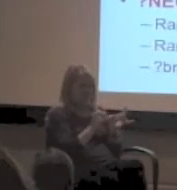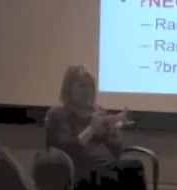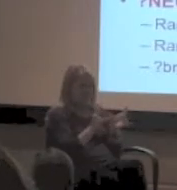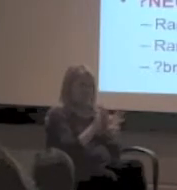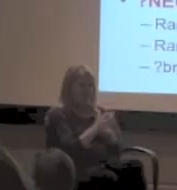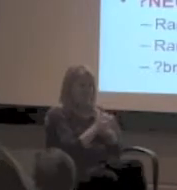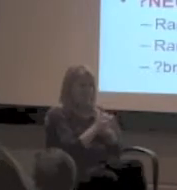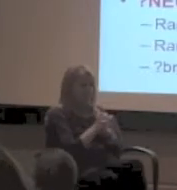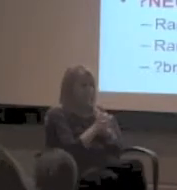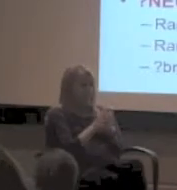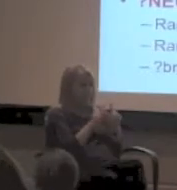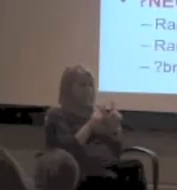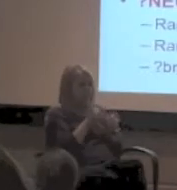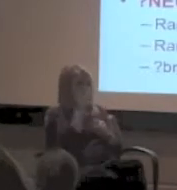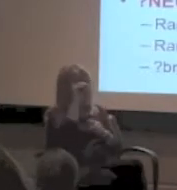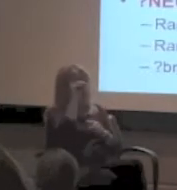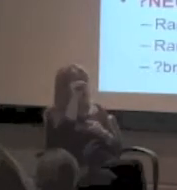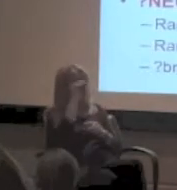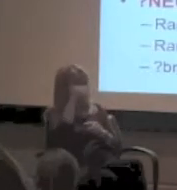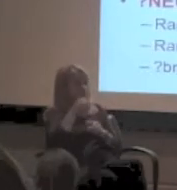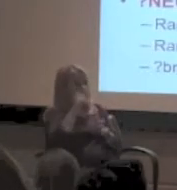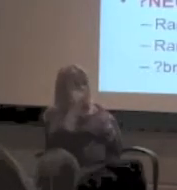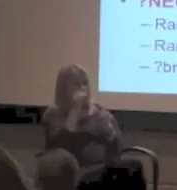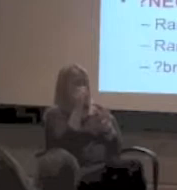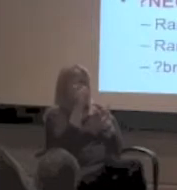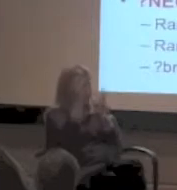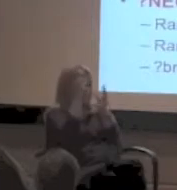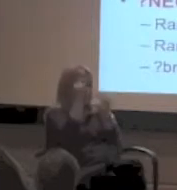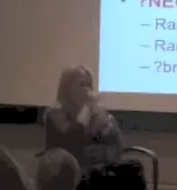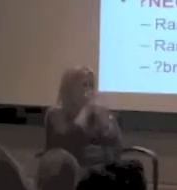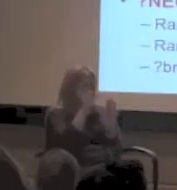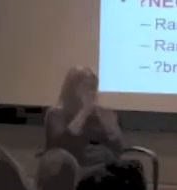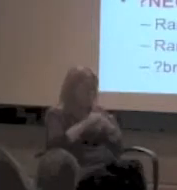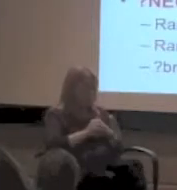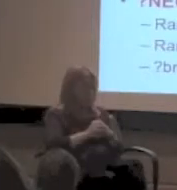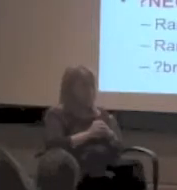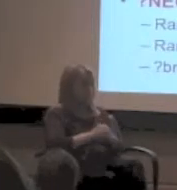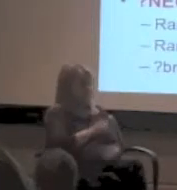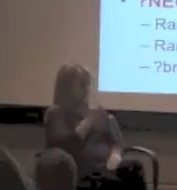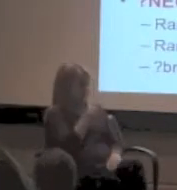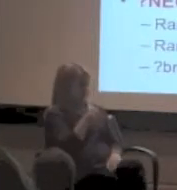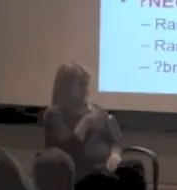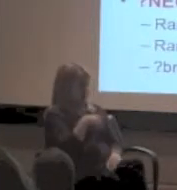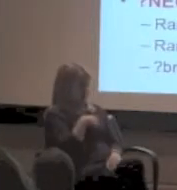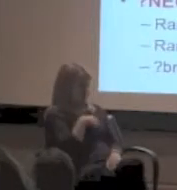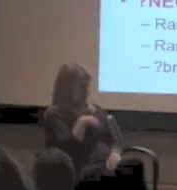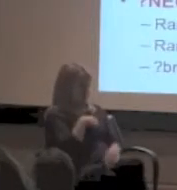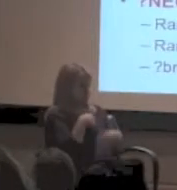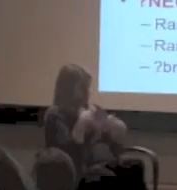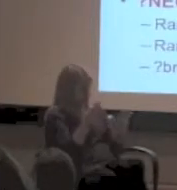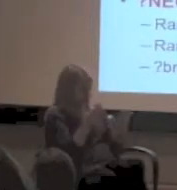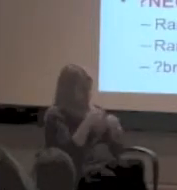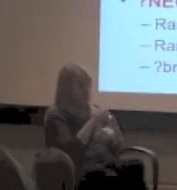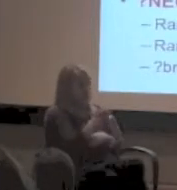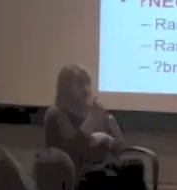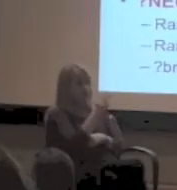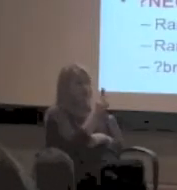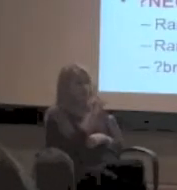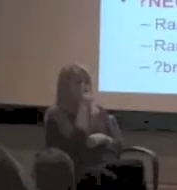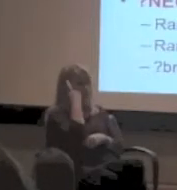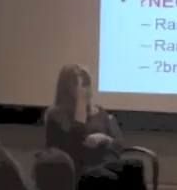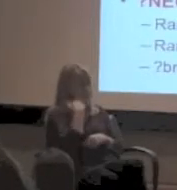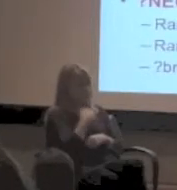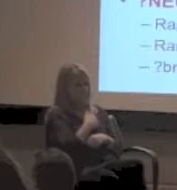huge. Okay, 80% is ridiculous. Necessity. So the other reason why we're